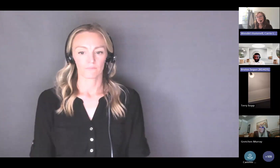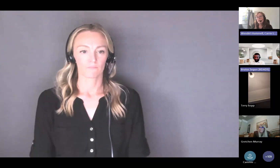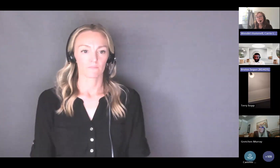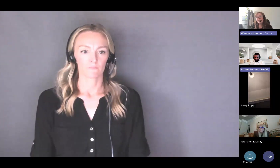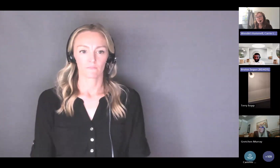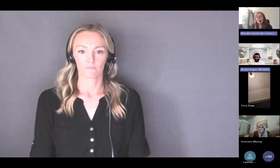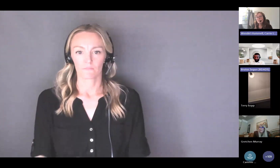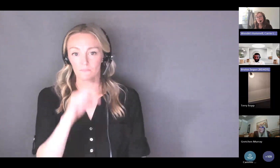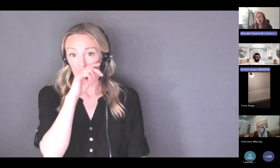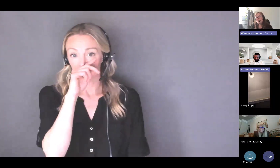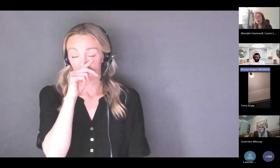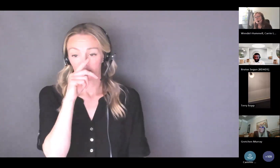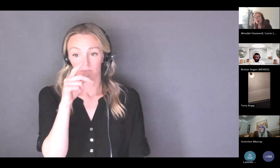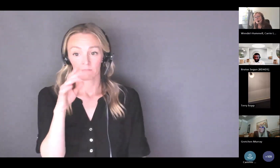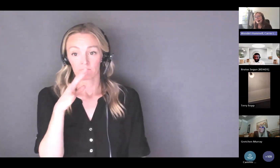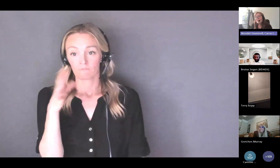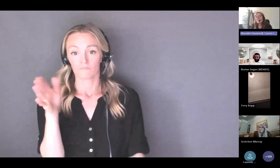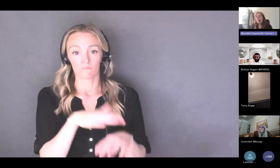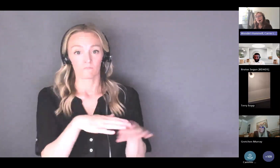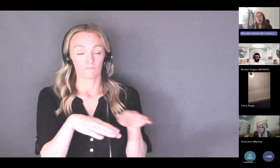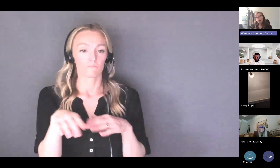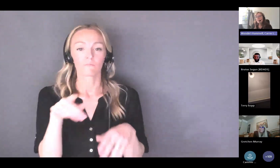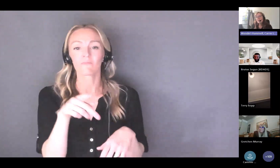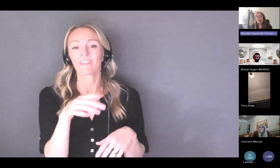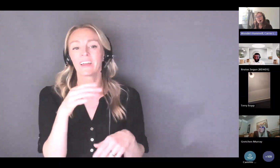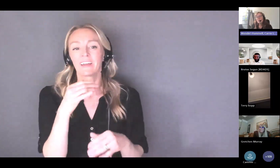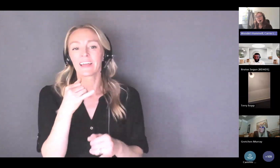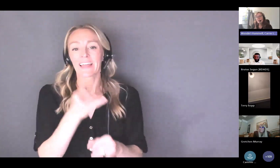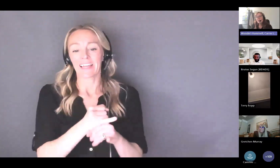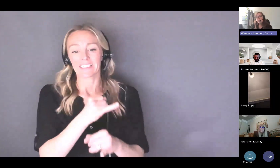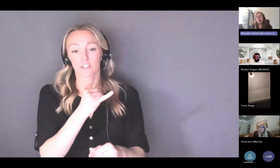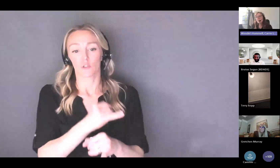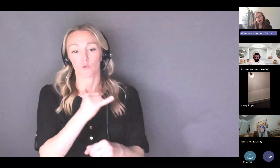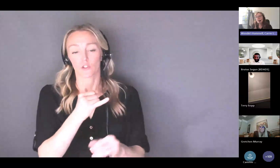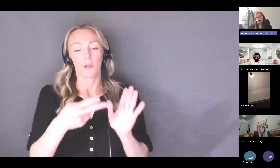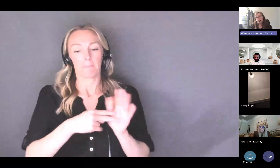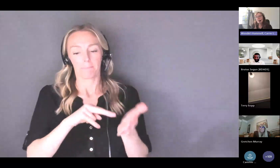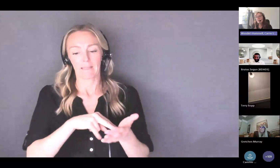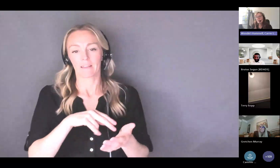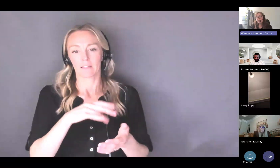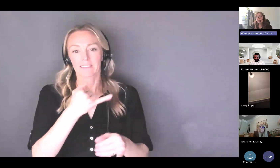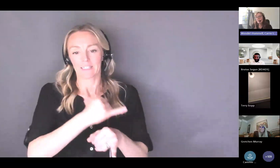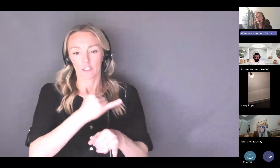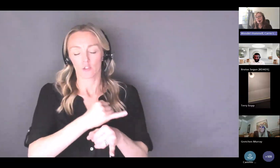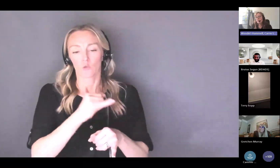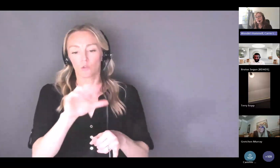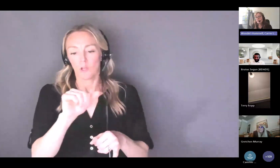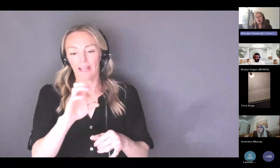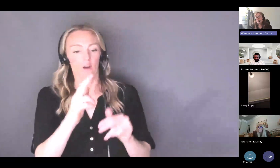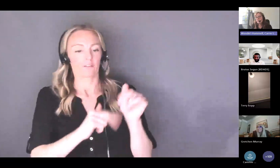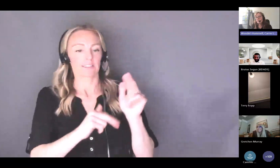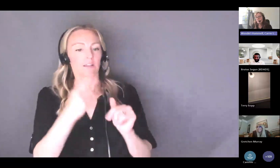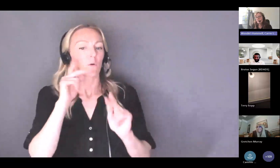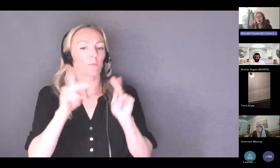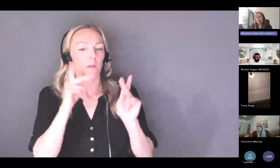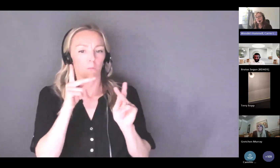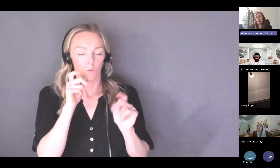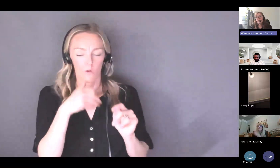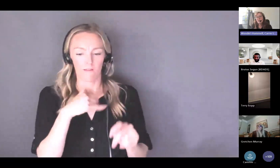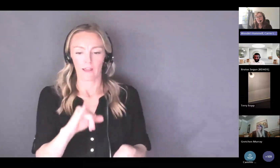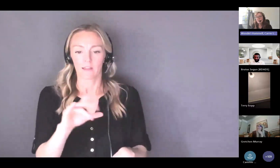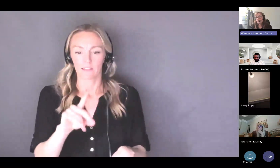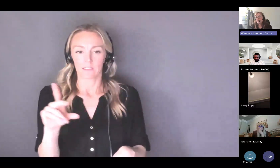Institutional in this context. Institutional in this context refers to institutional care facilities for individuals with intellectual